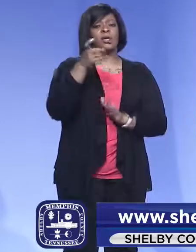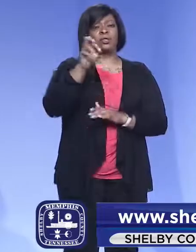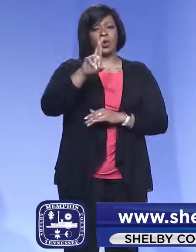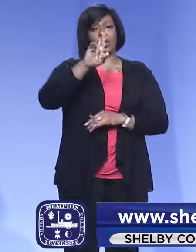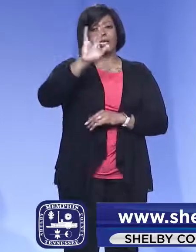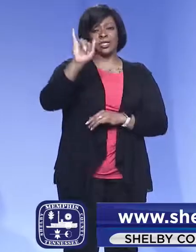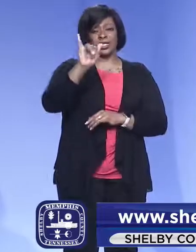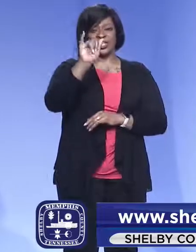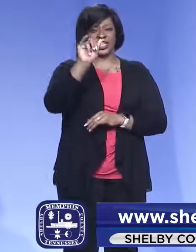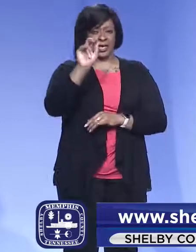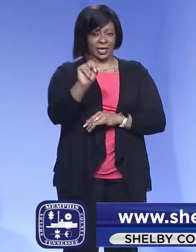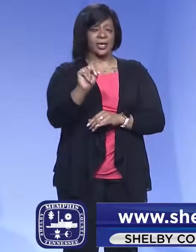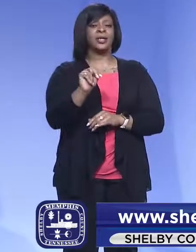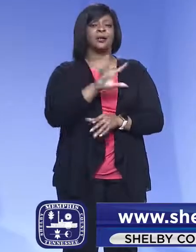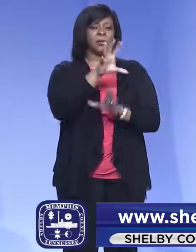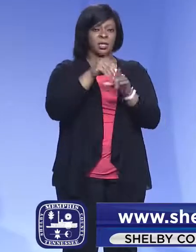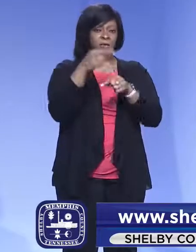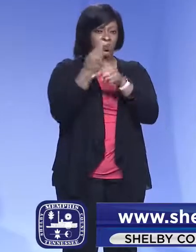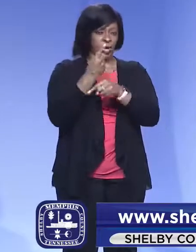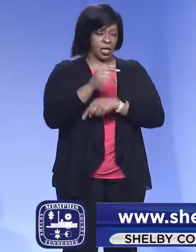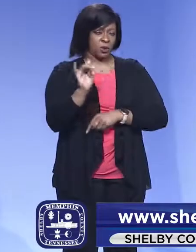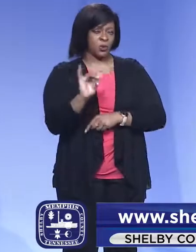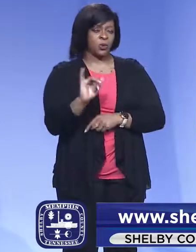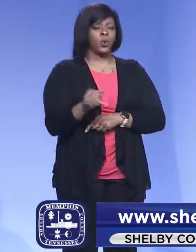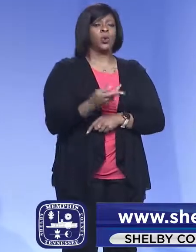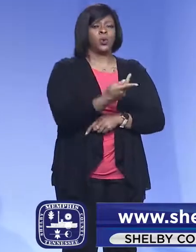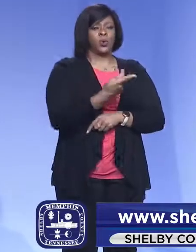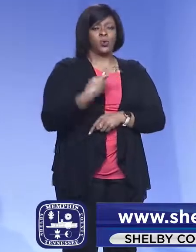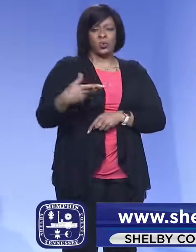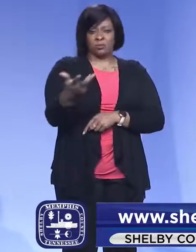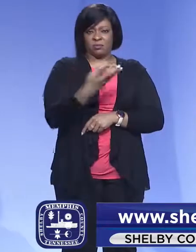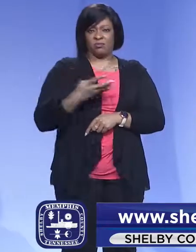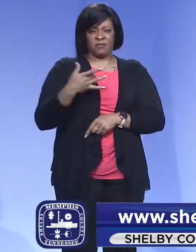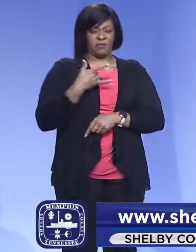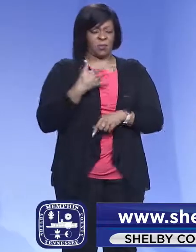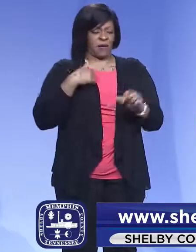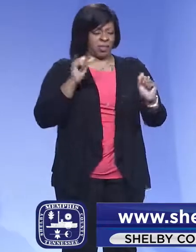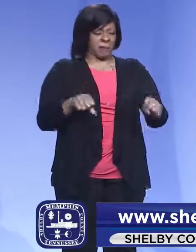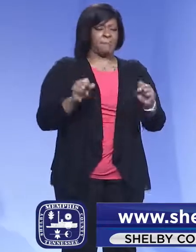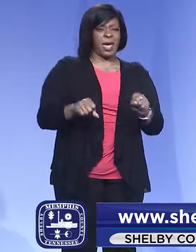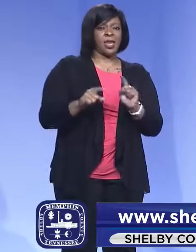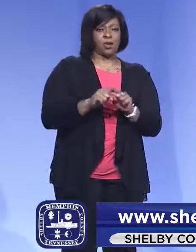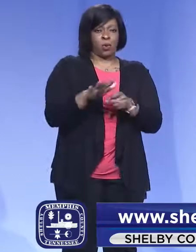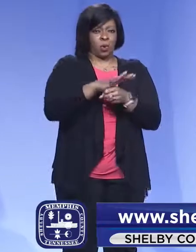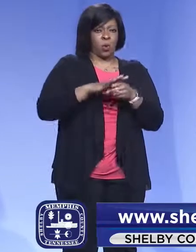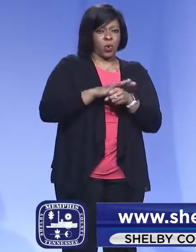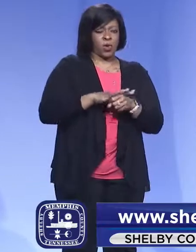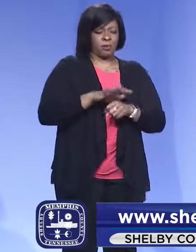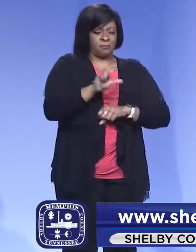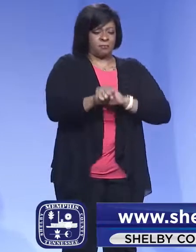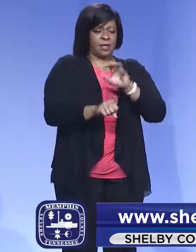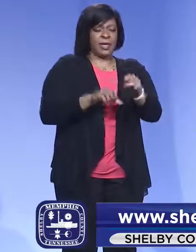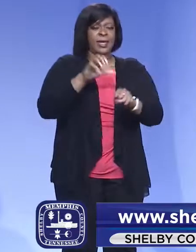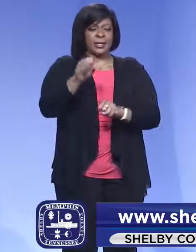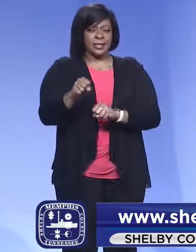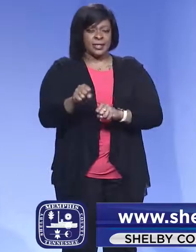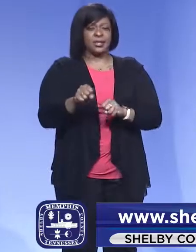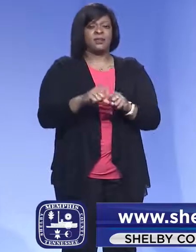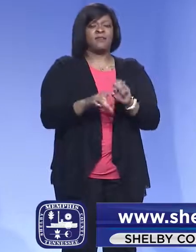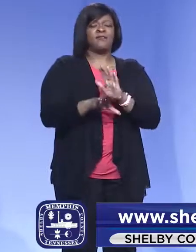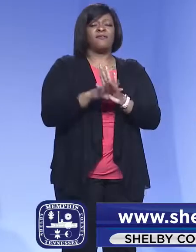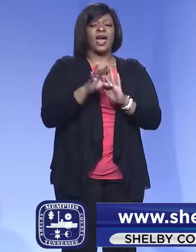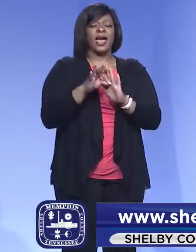Jane participates in it regularly, so that we do believe we'll have the capacity locally very soon to be able to